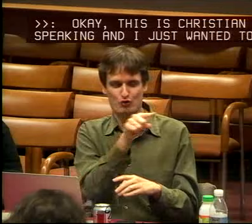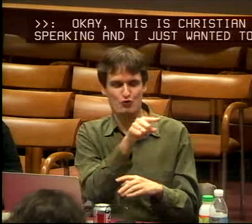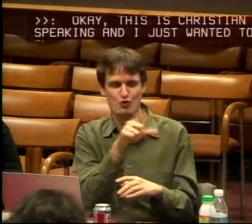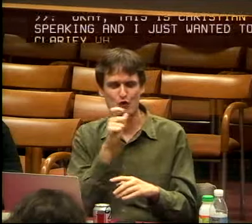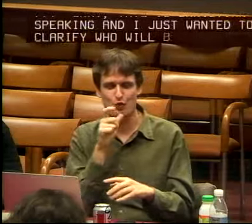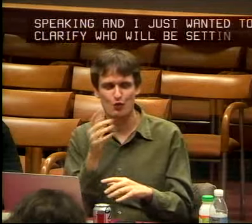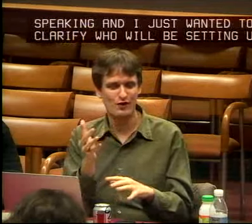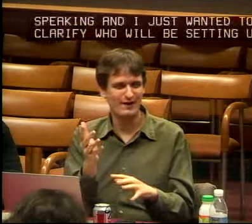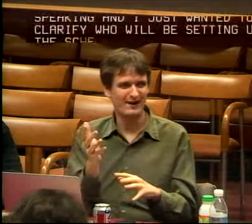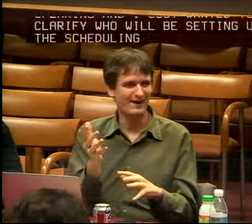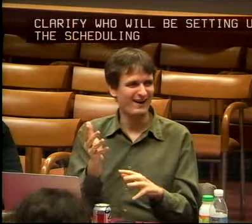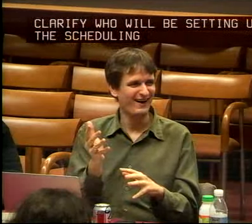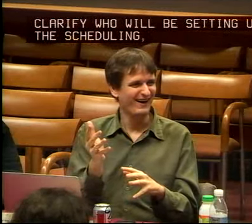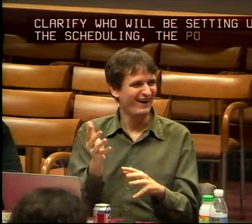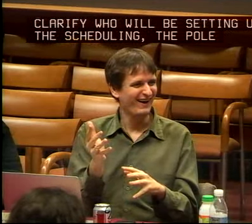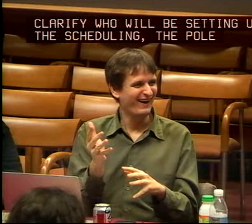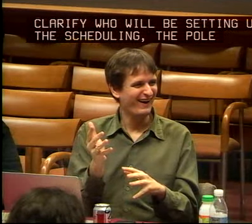to do that, or who's taking care of that?